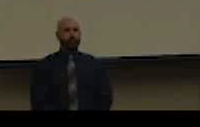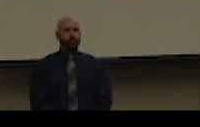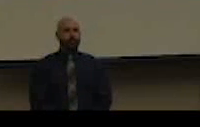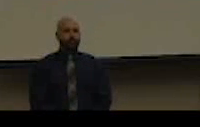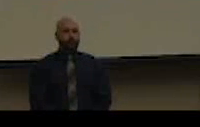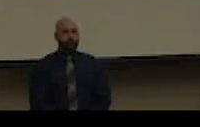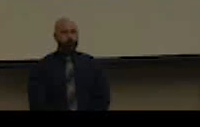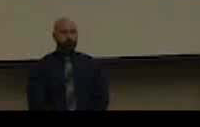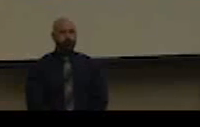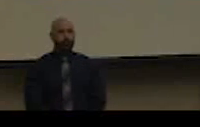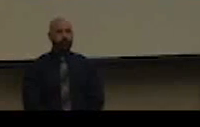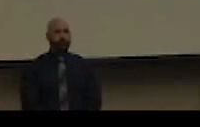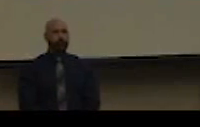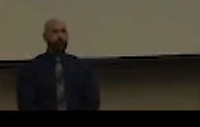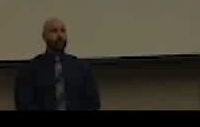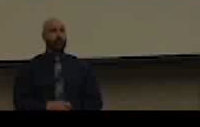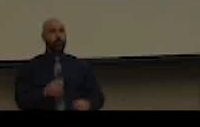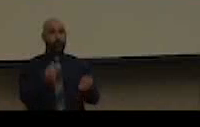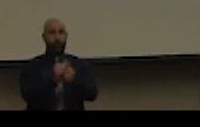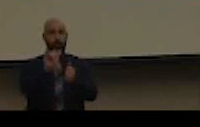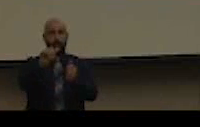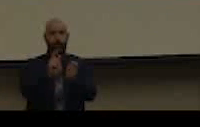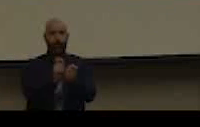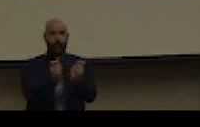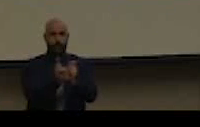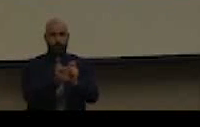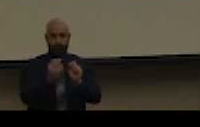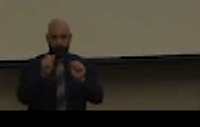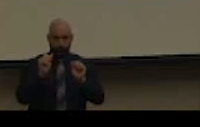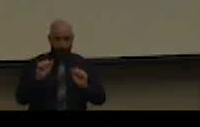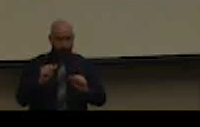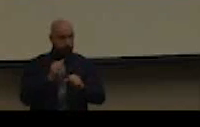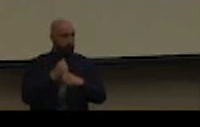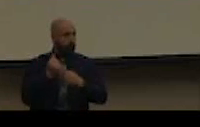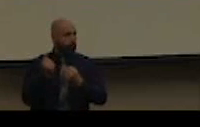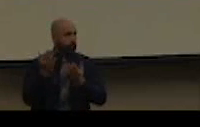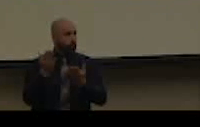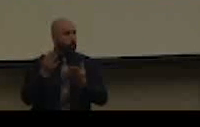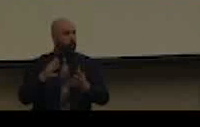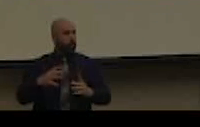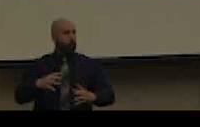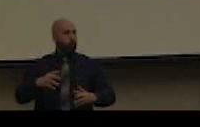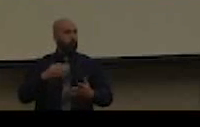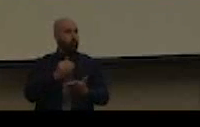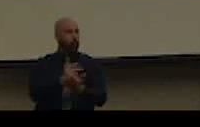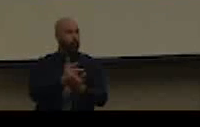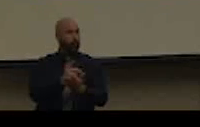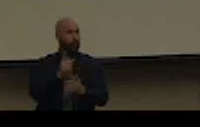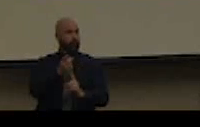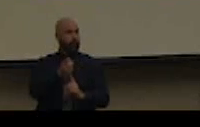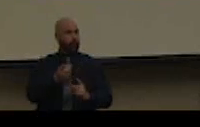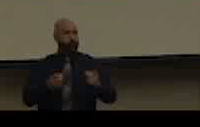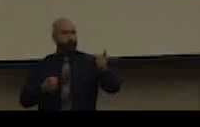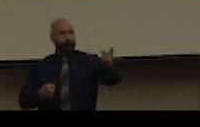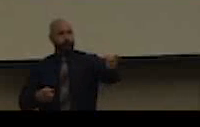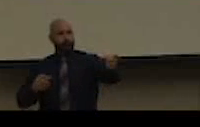With that edit, do I have a motion to approve the minutes? So moved. Thank you.